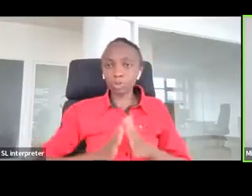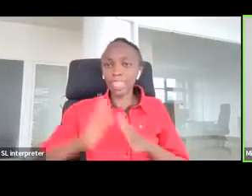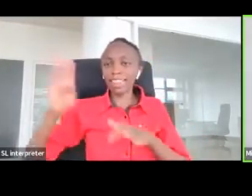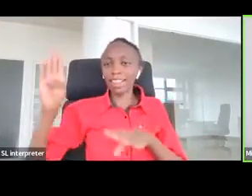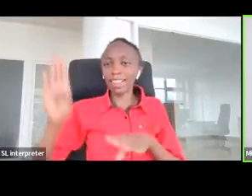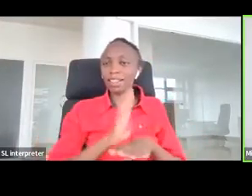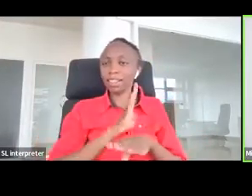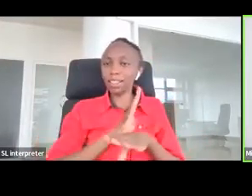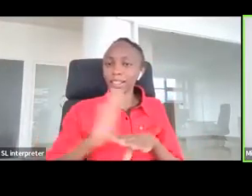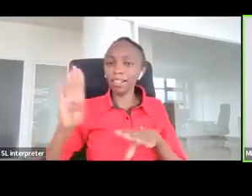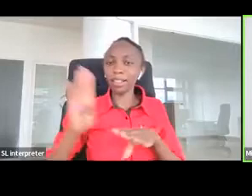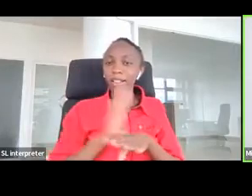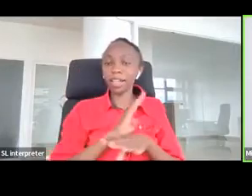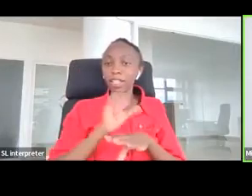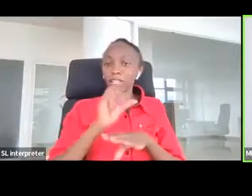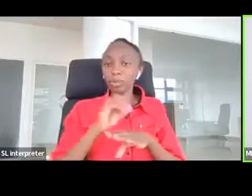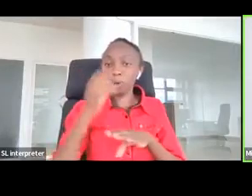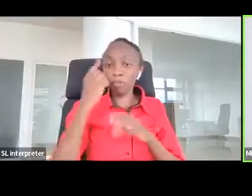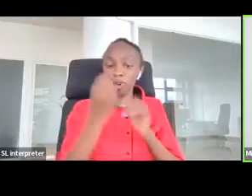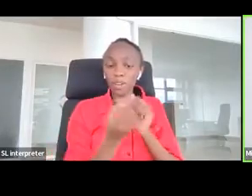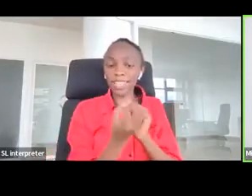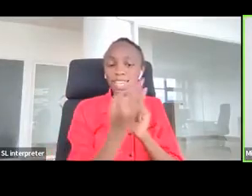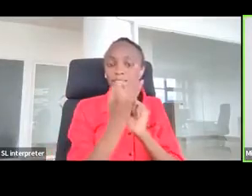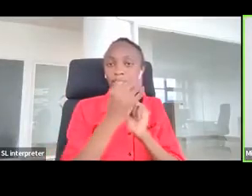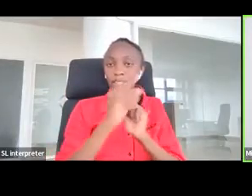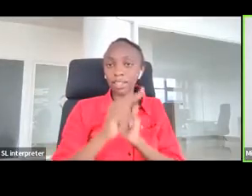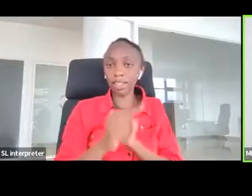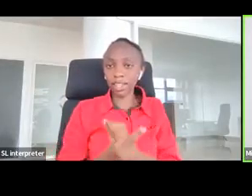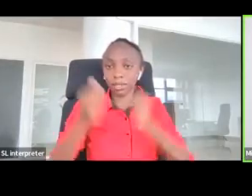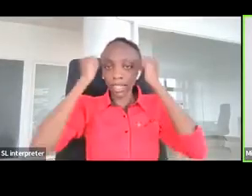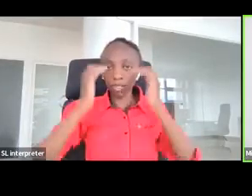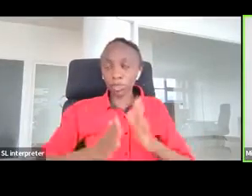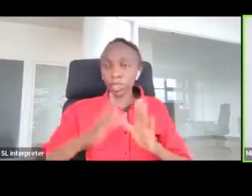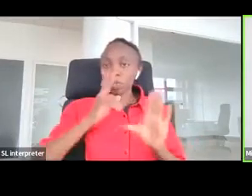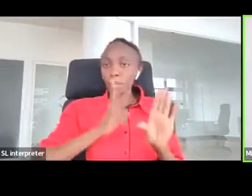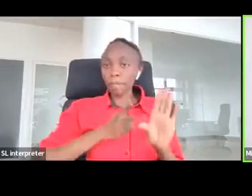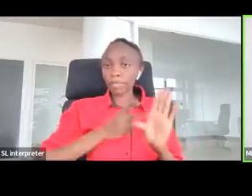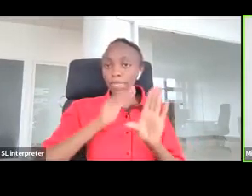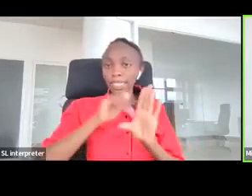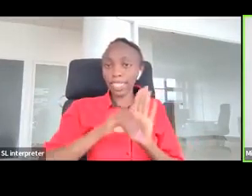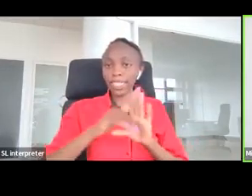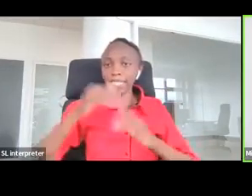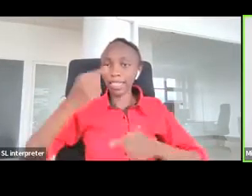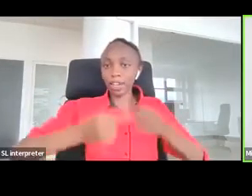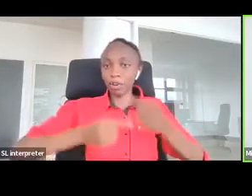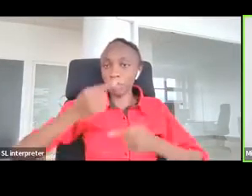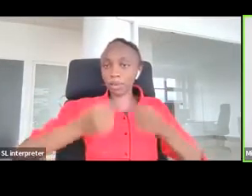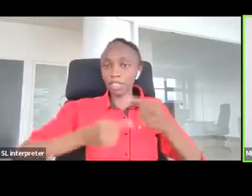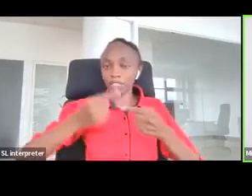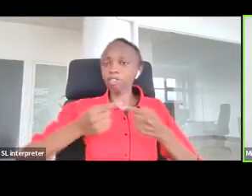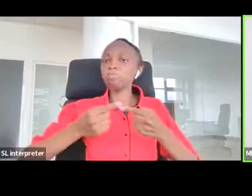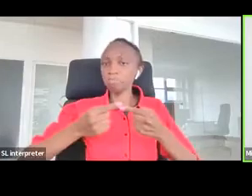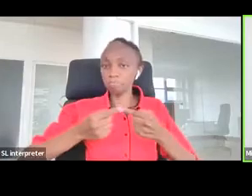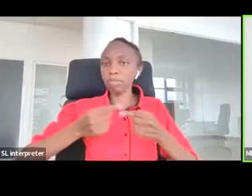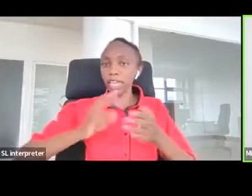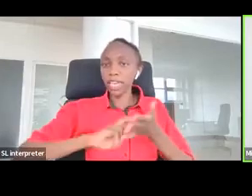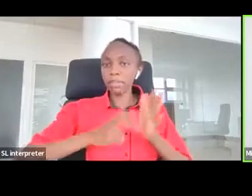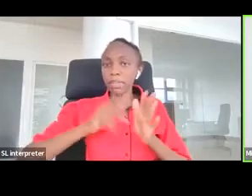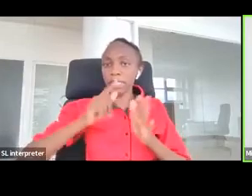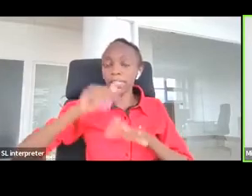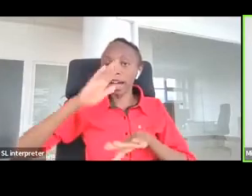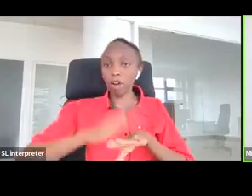the 13,000 students to have taken part in the competition is really a good show.